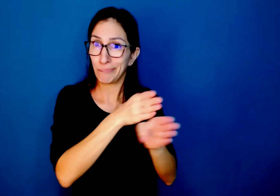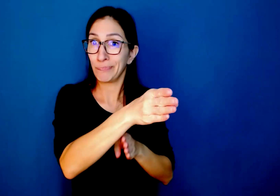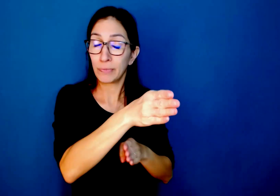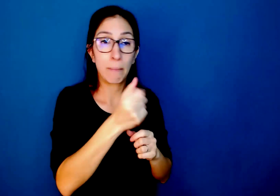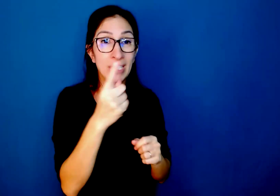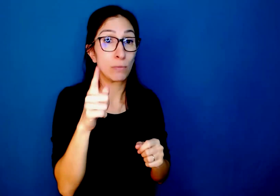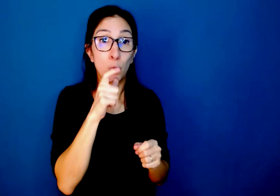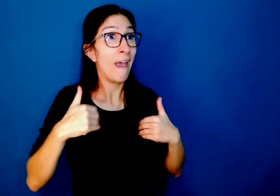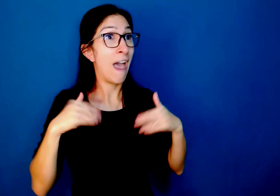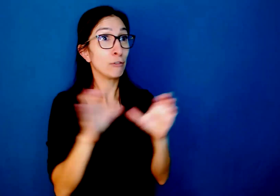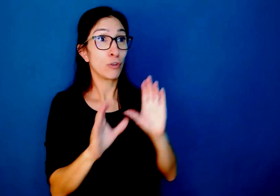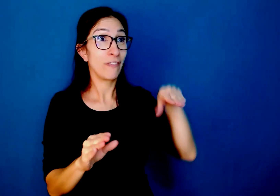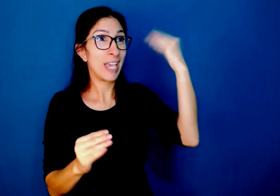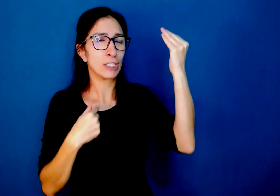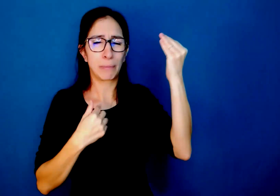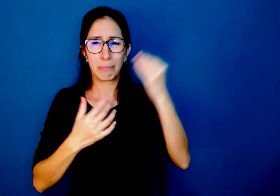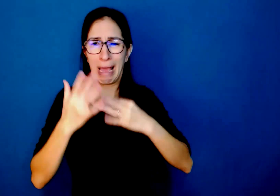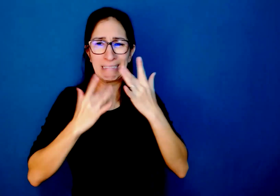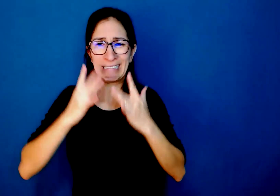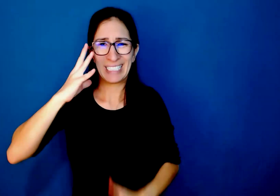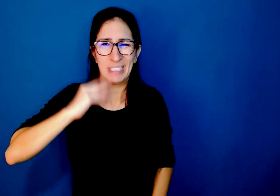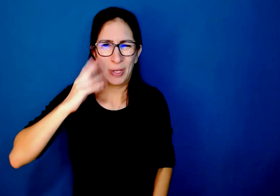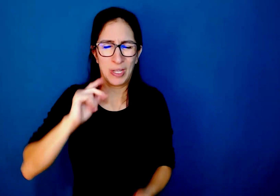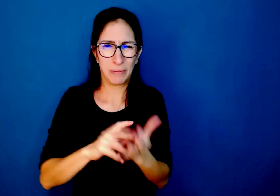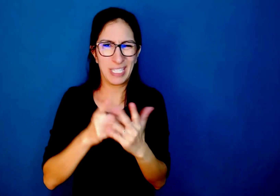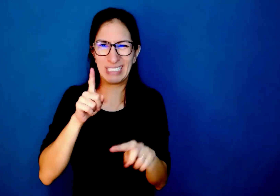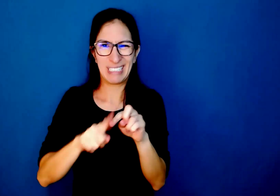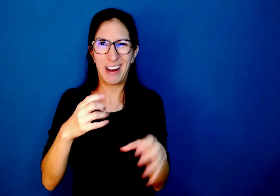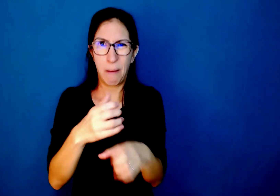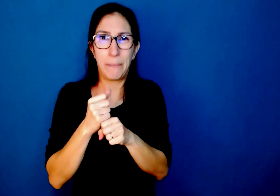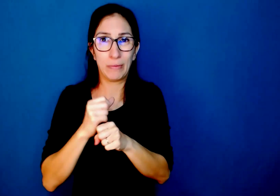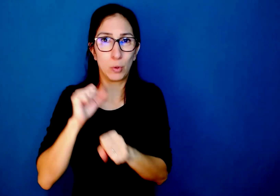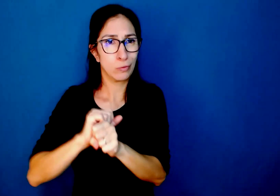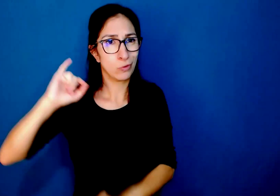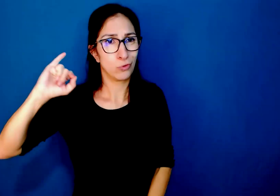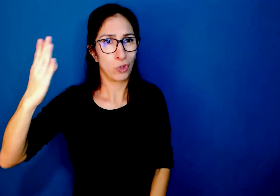can't get a job due to lack of experience, what advice would you give Sherry?